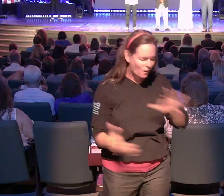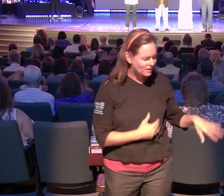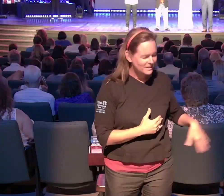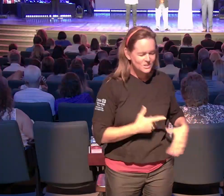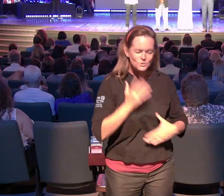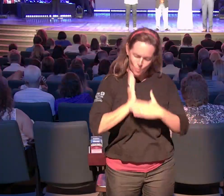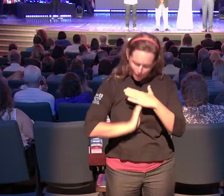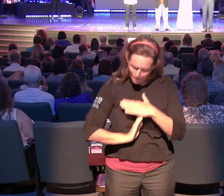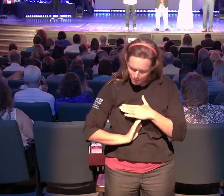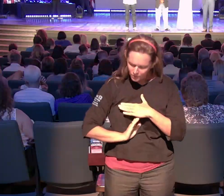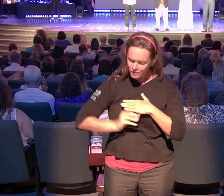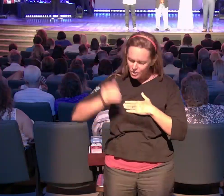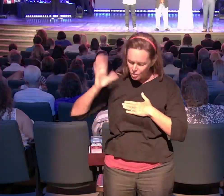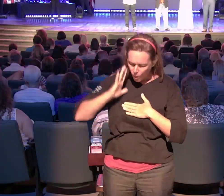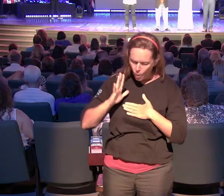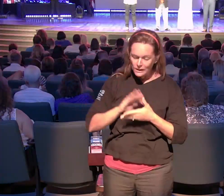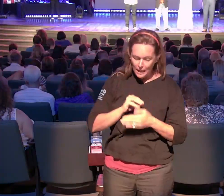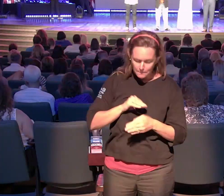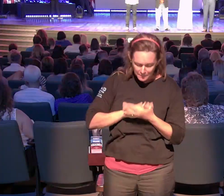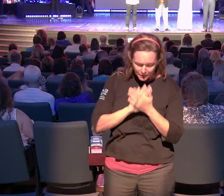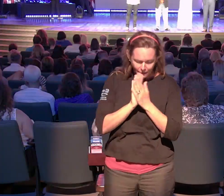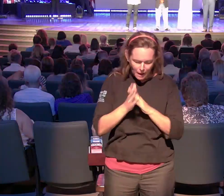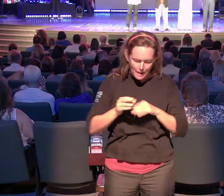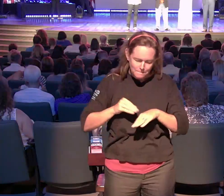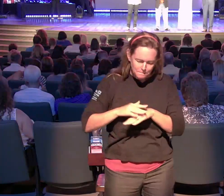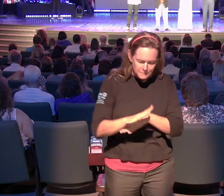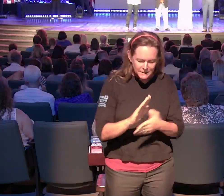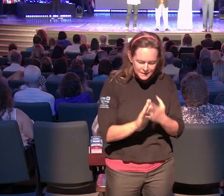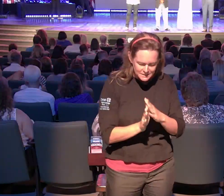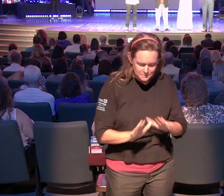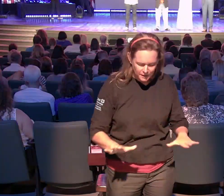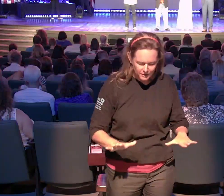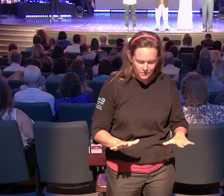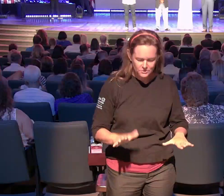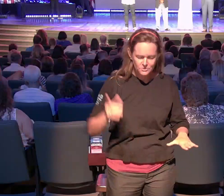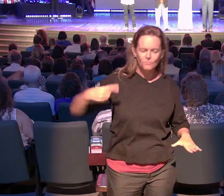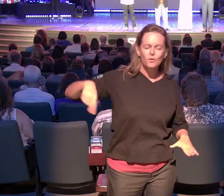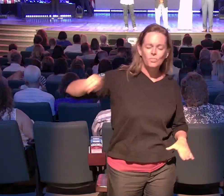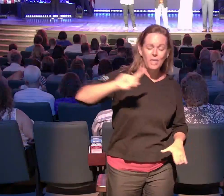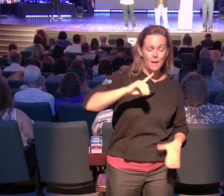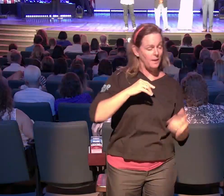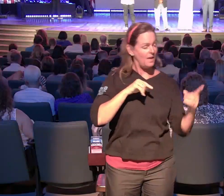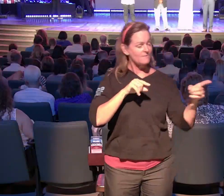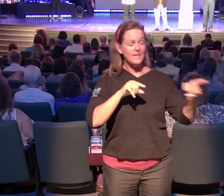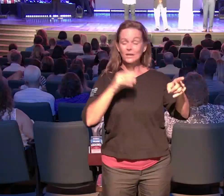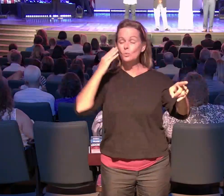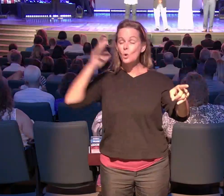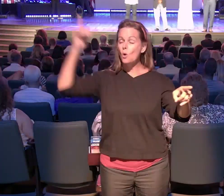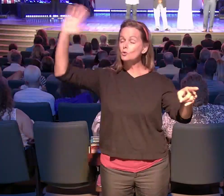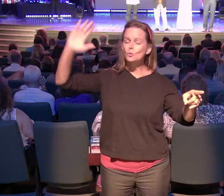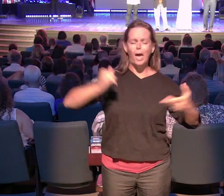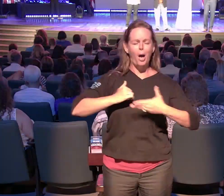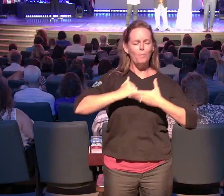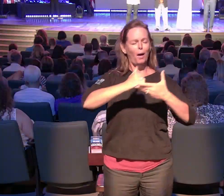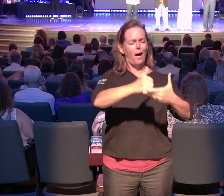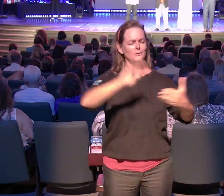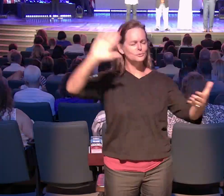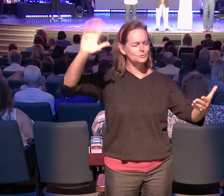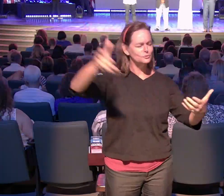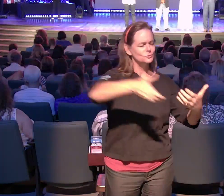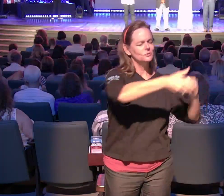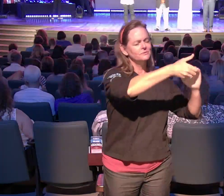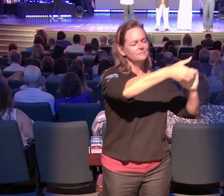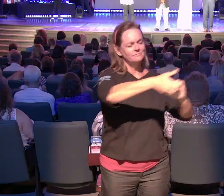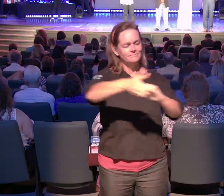our brothers and sisters all across this nation, God, for those who don't know you that would come into a relationship with you, God. We pray that we would be